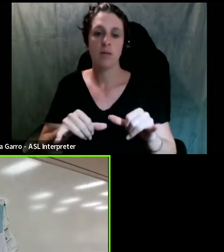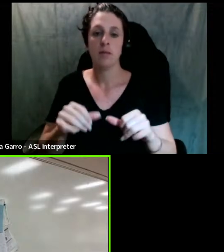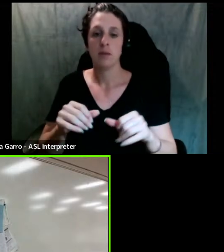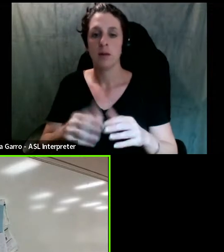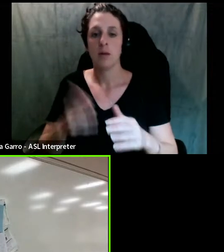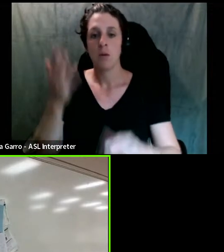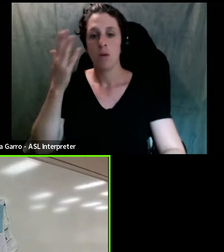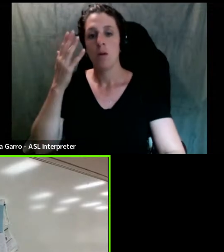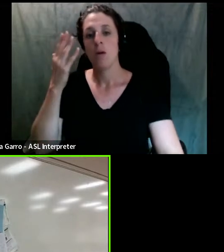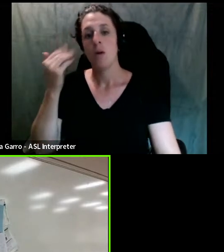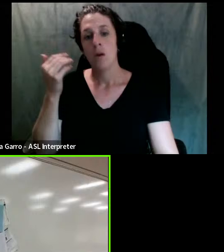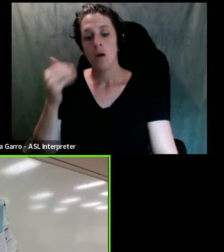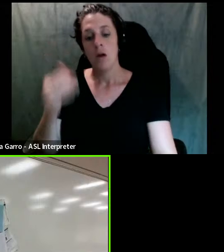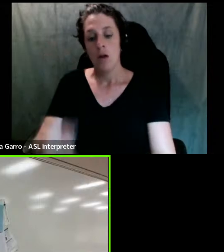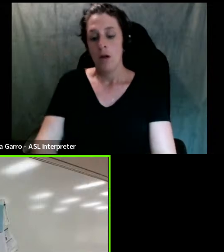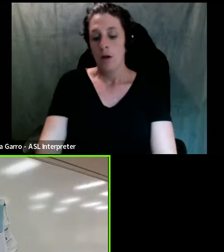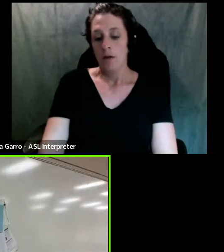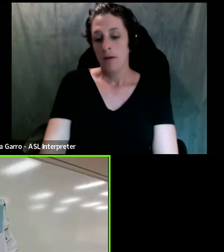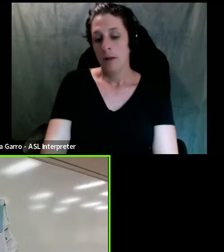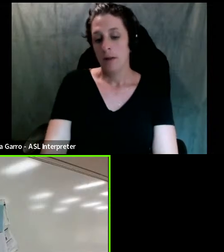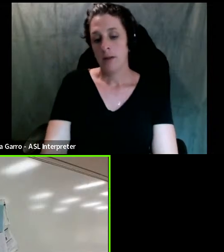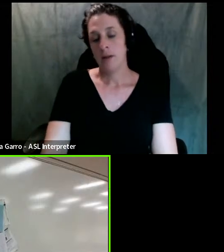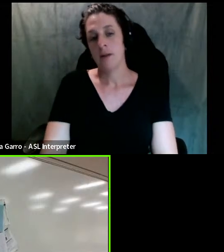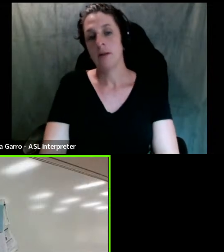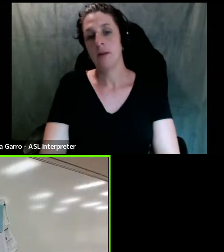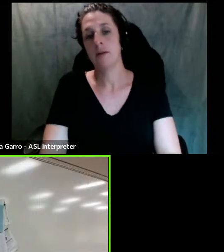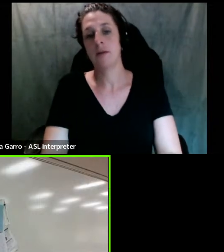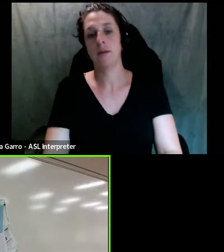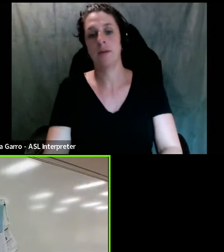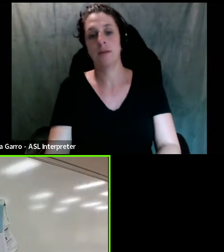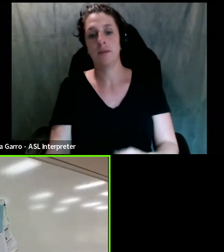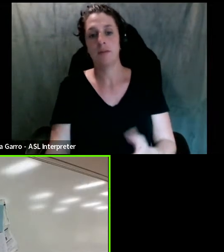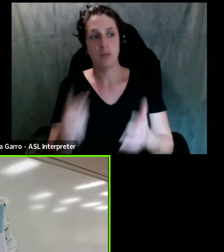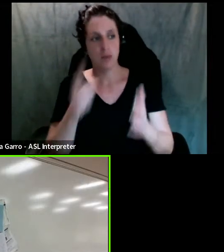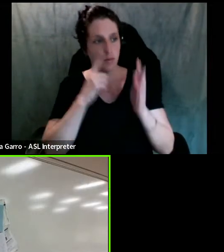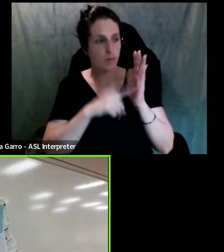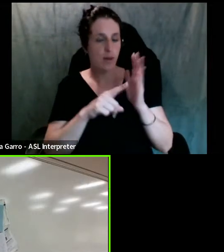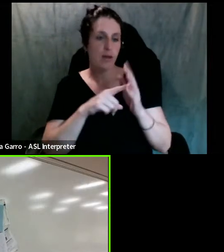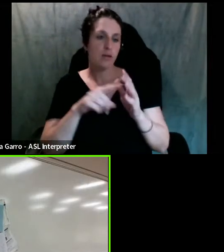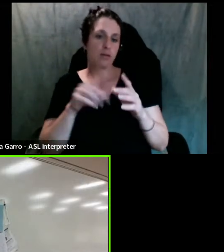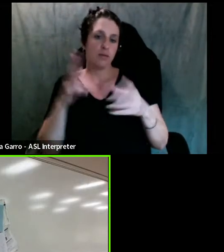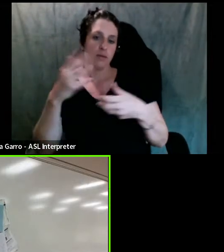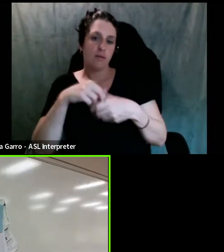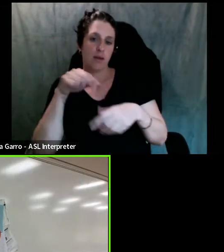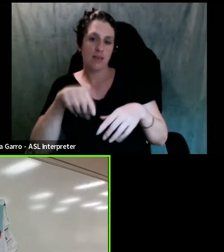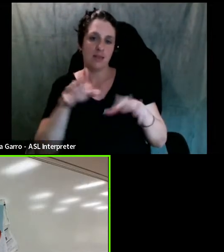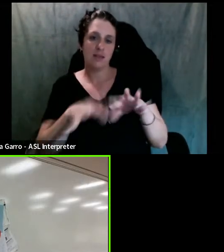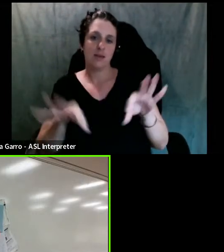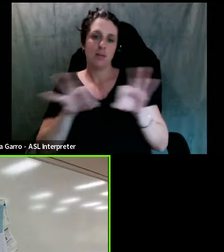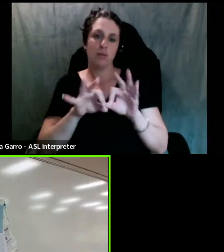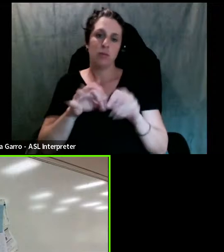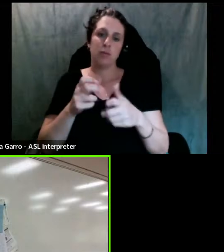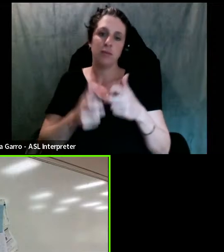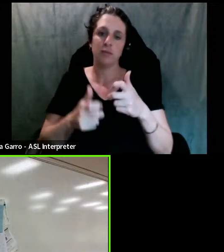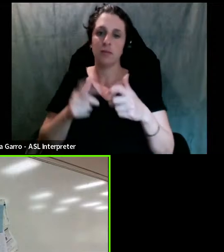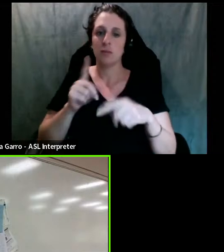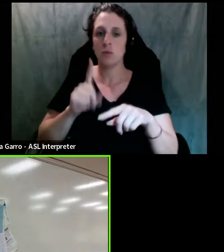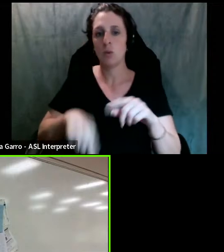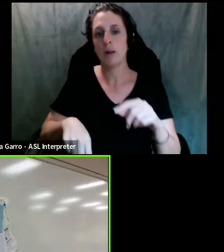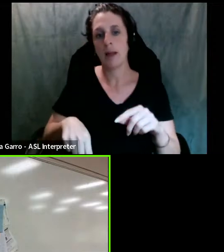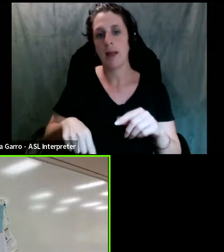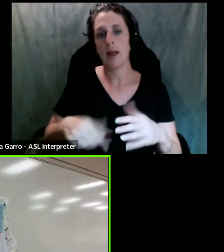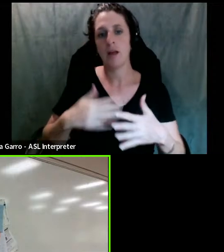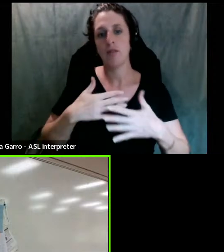inquired to be involved on this important issue. We can't rest on any